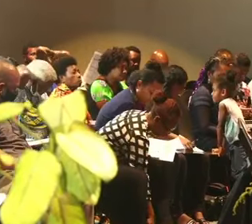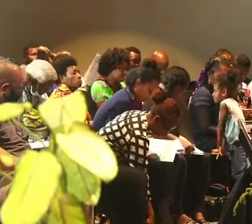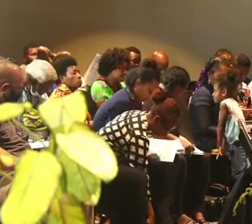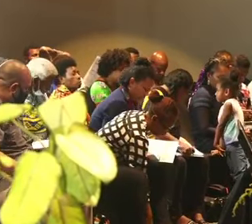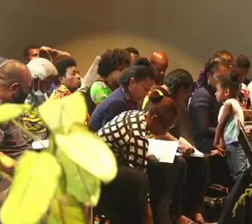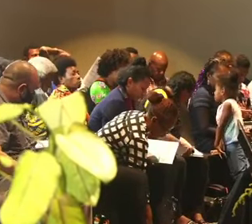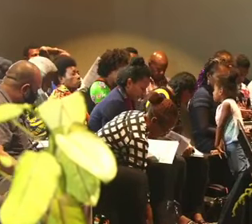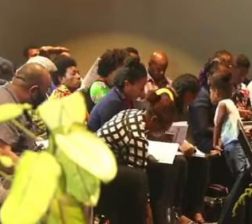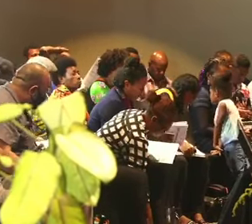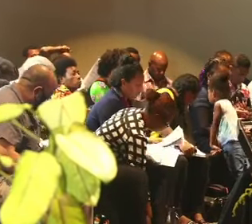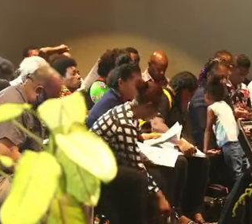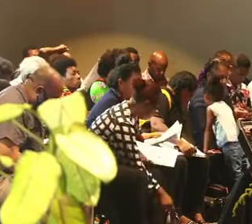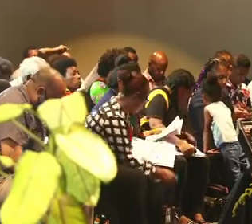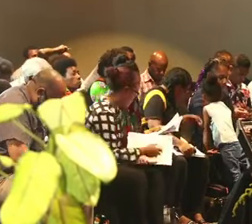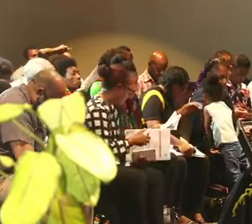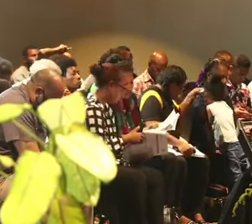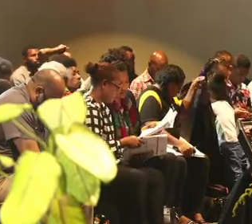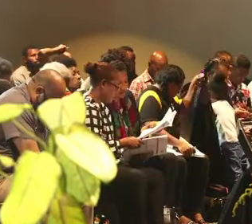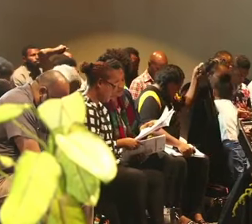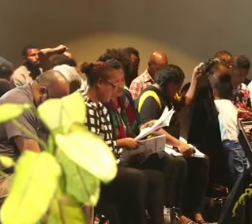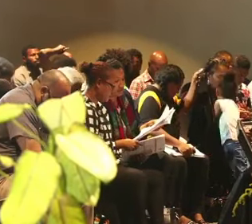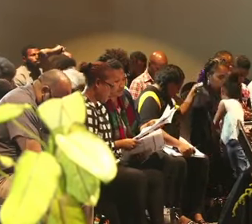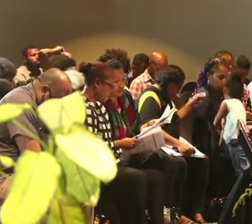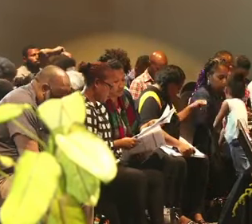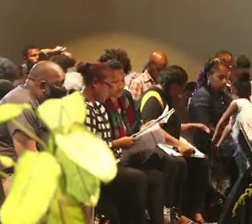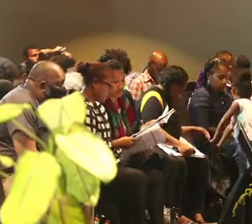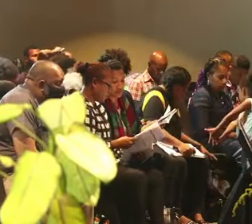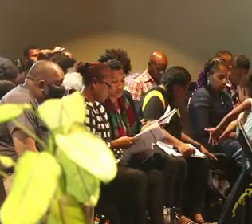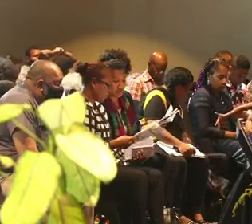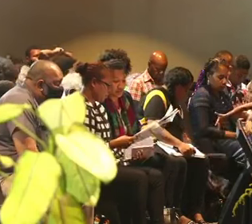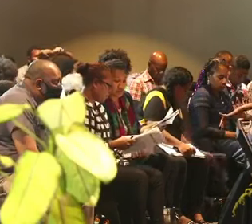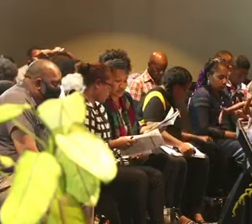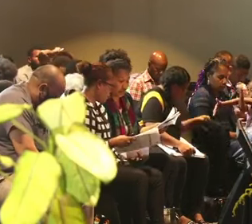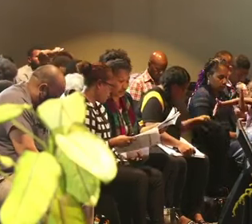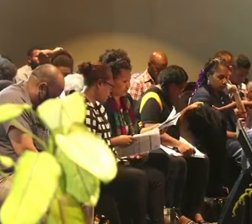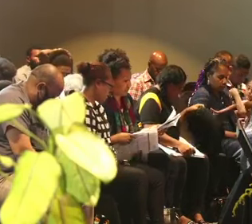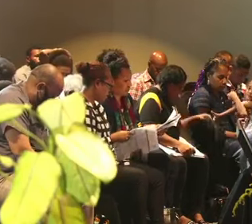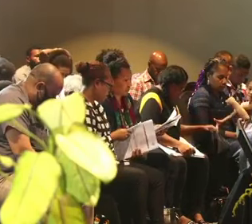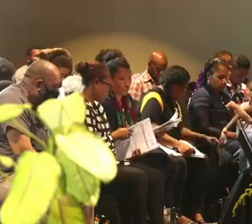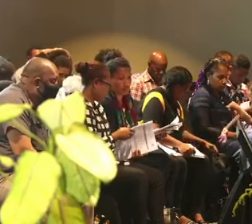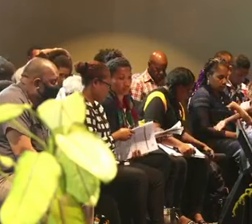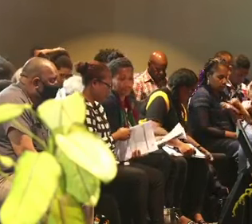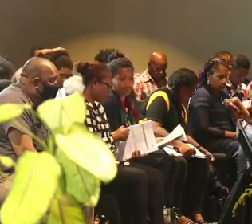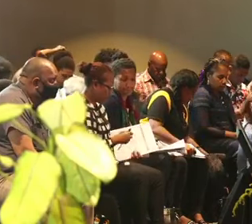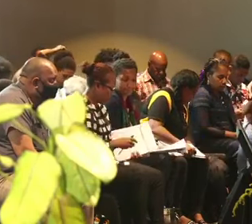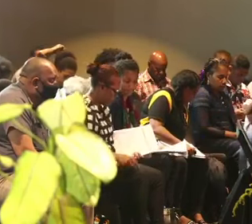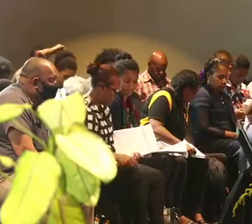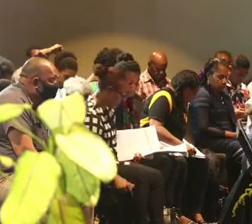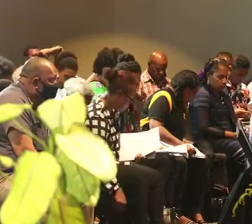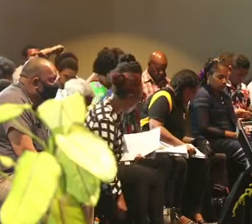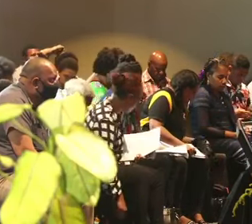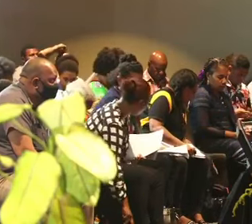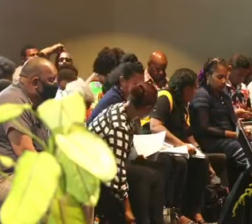back. Officers will also be there to assist you to complete those forms online.